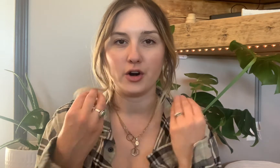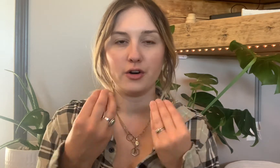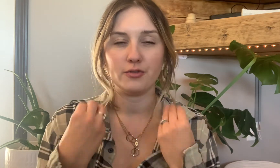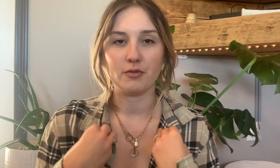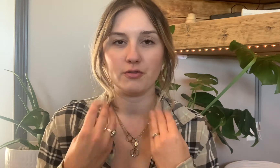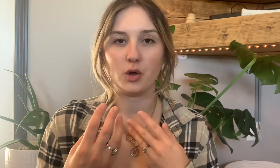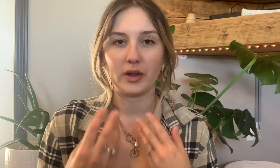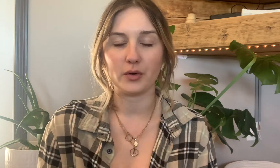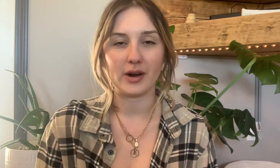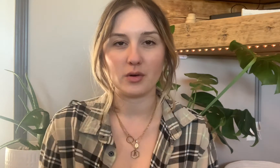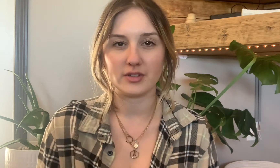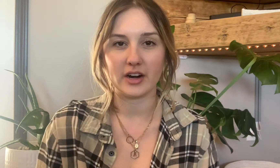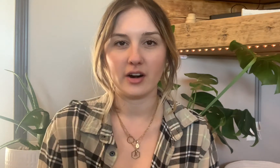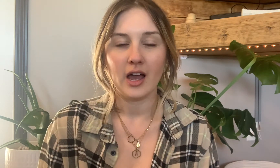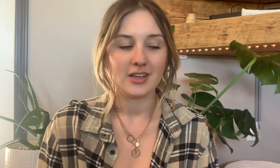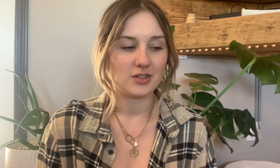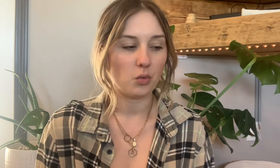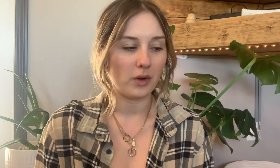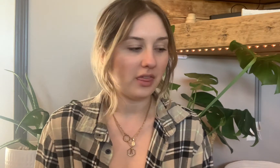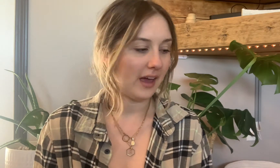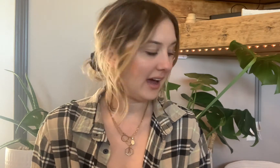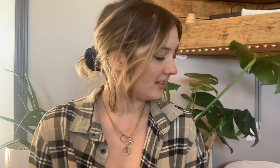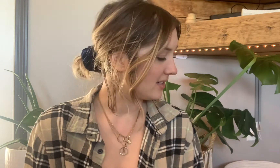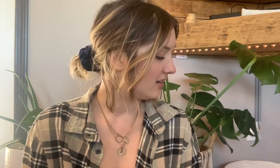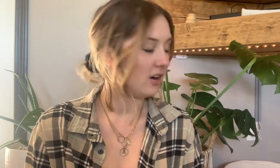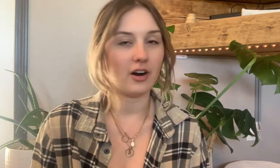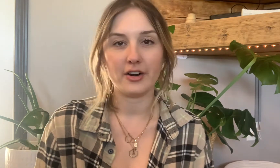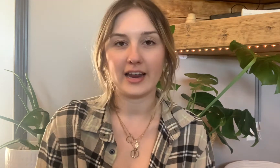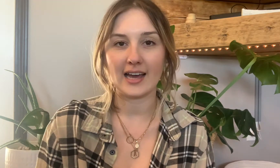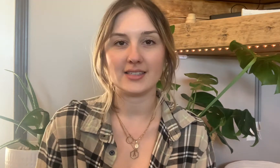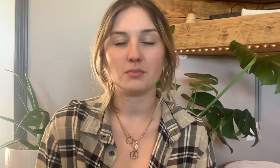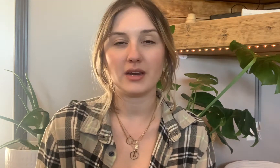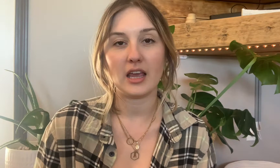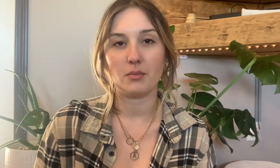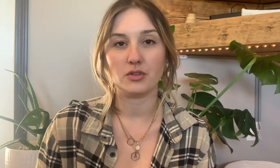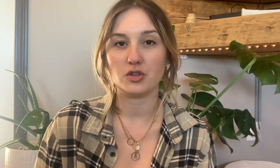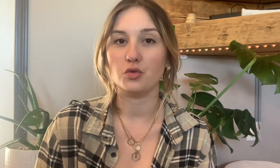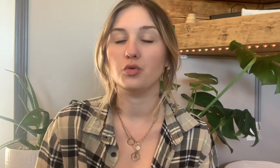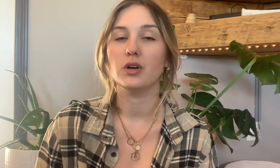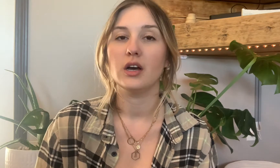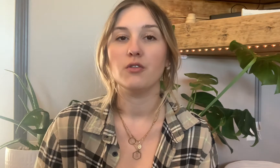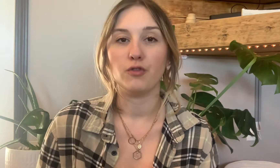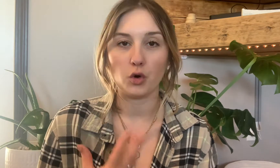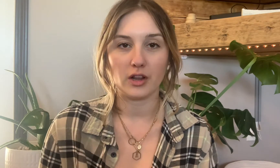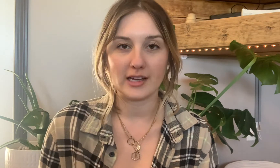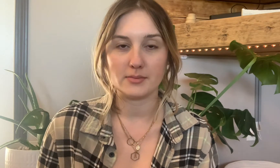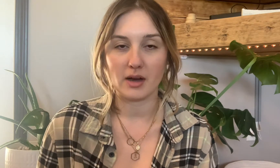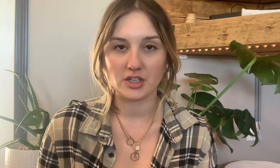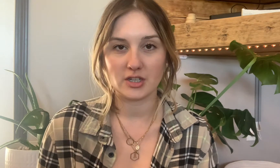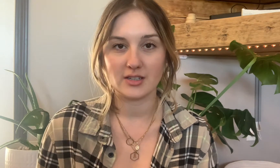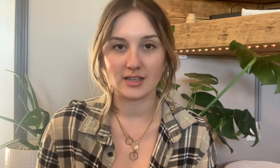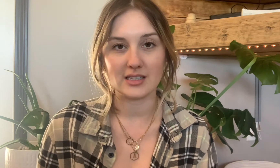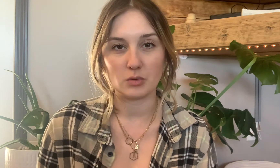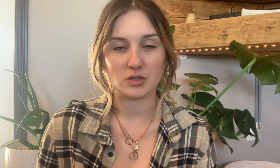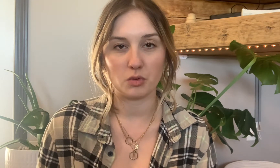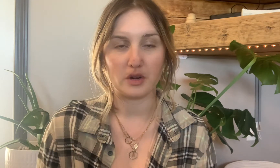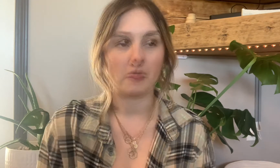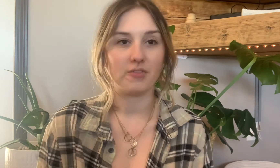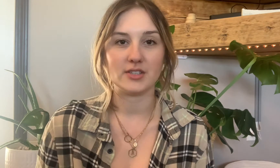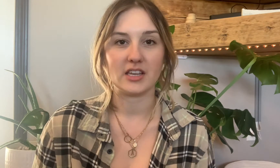from flowing around there. So with that, Arden hasn't been able to vocalize much since he was born. Obviously, he